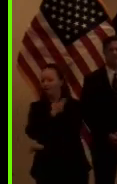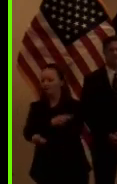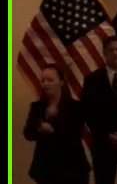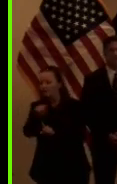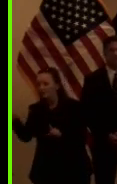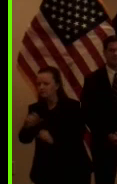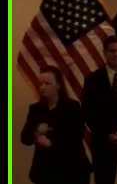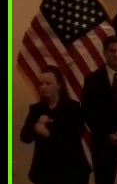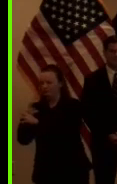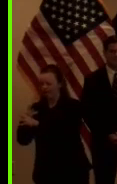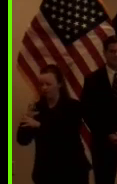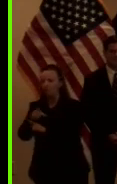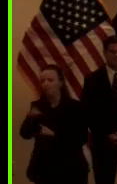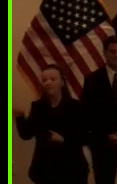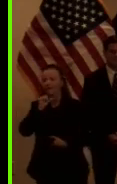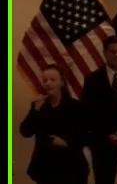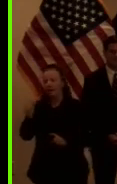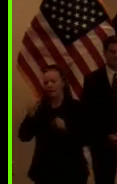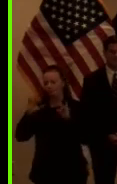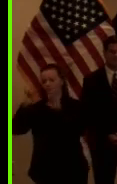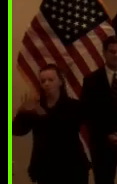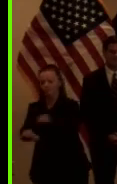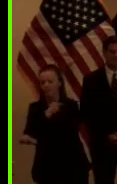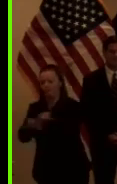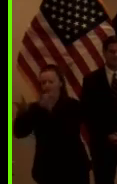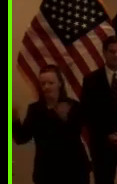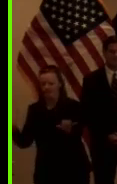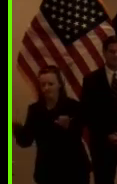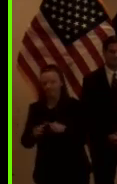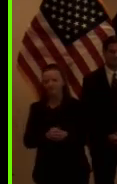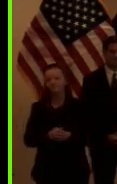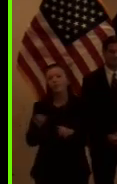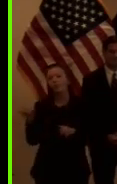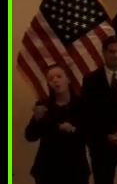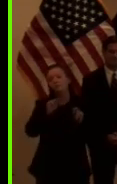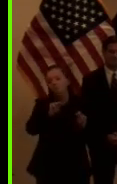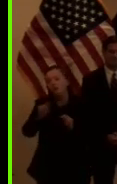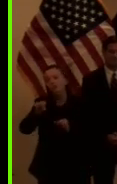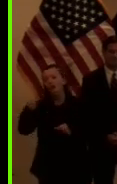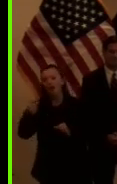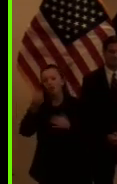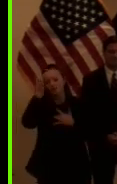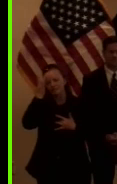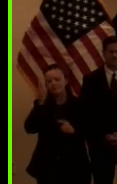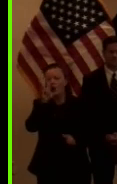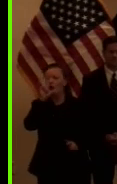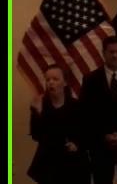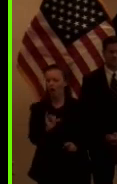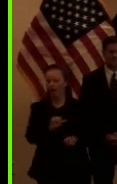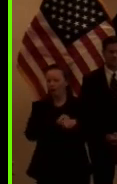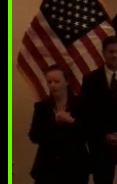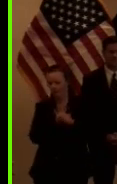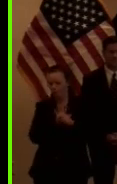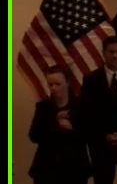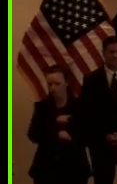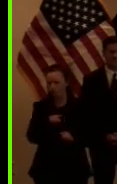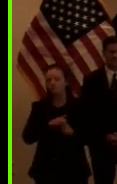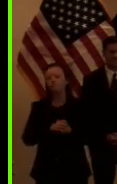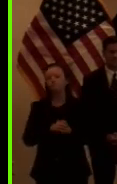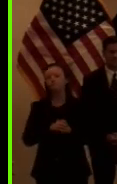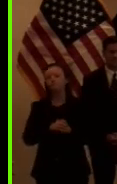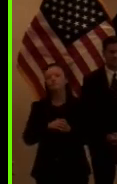In addition to monitoring the confirmed cases, we're also watching COVID-like illnesses. This shows the percent